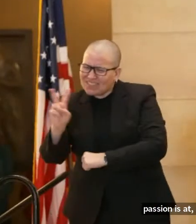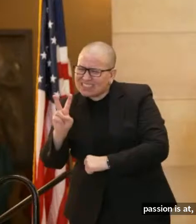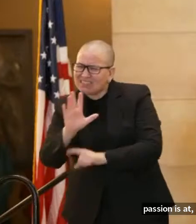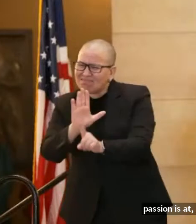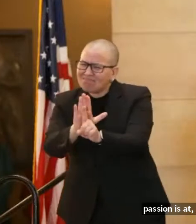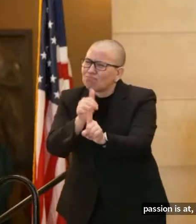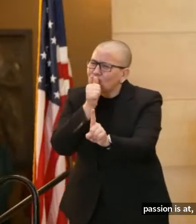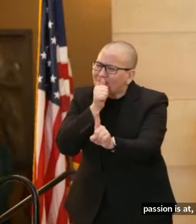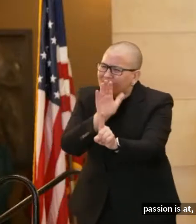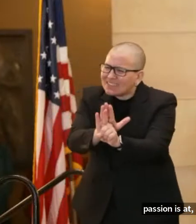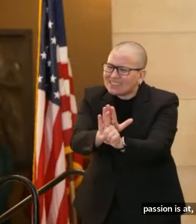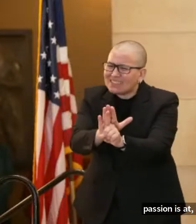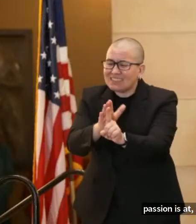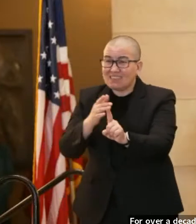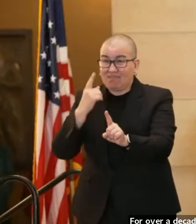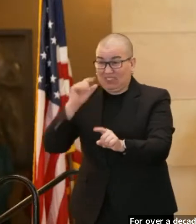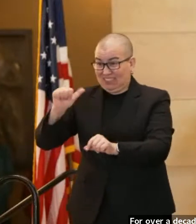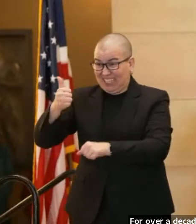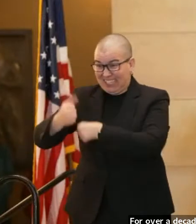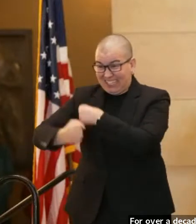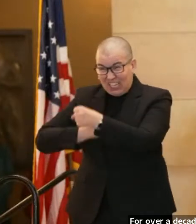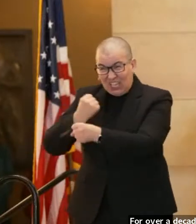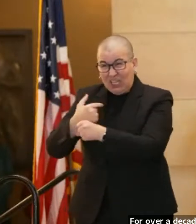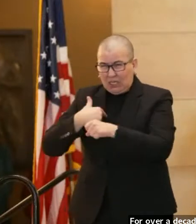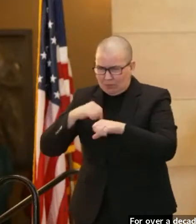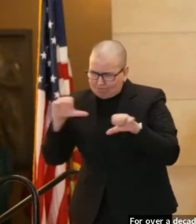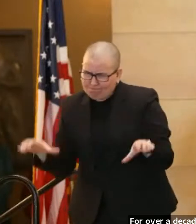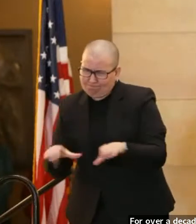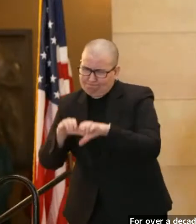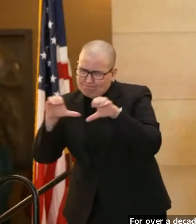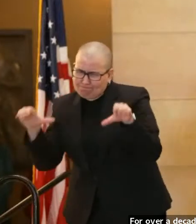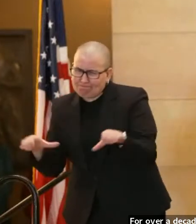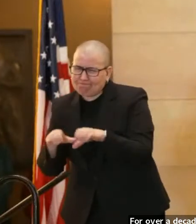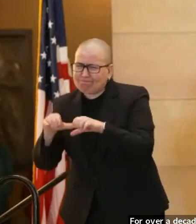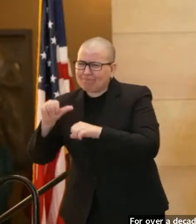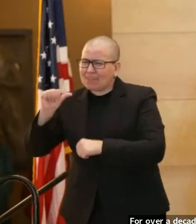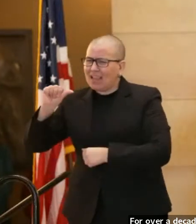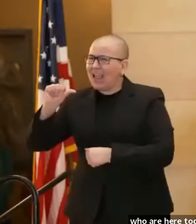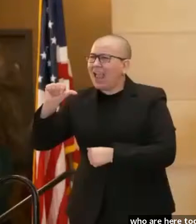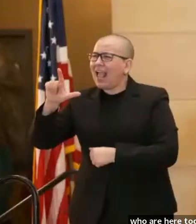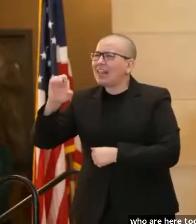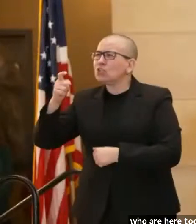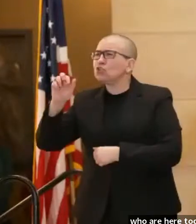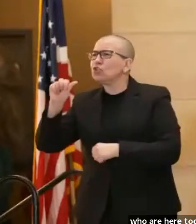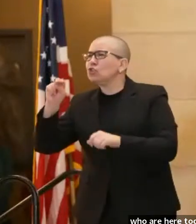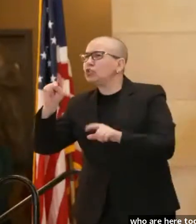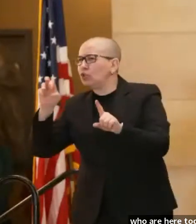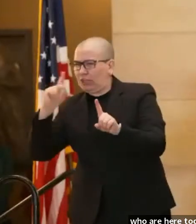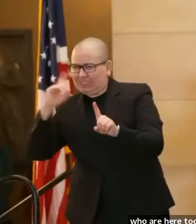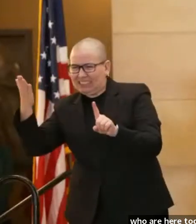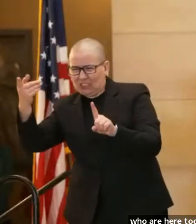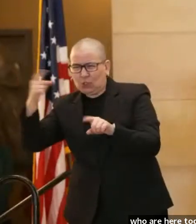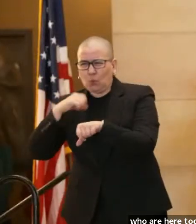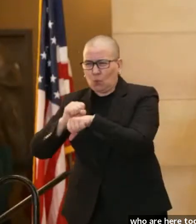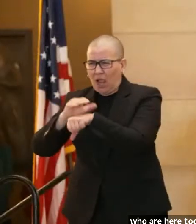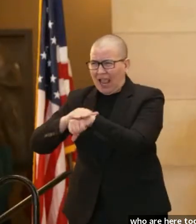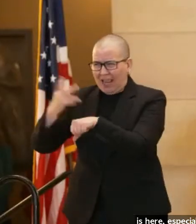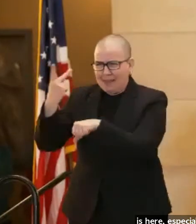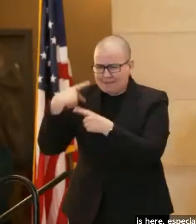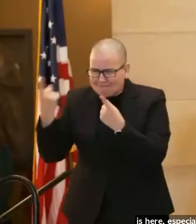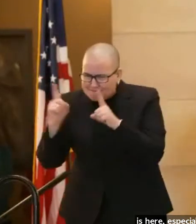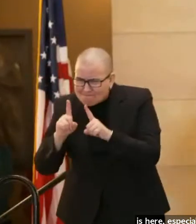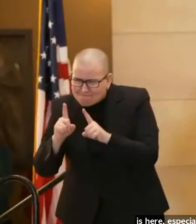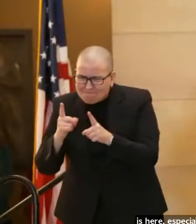alongside some of you who are here today. I don't know if Raina Alexander is here, especially working on that issue and trying to make sure